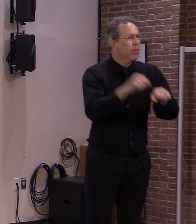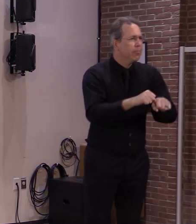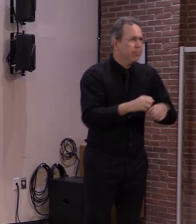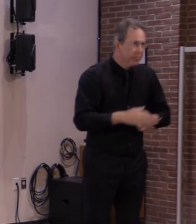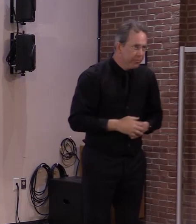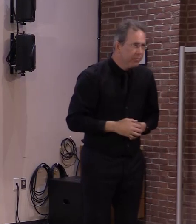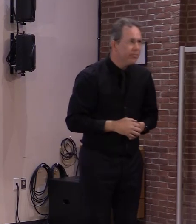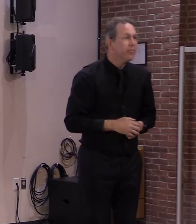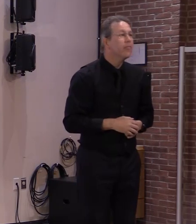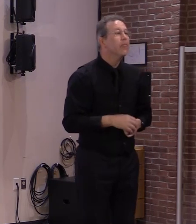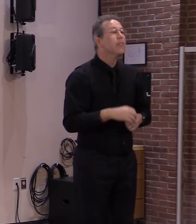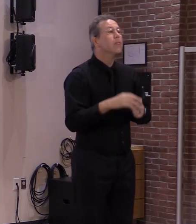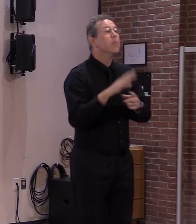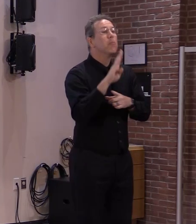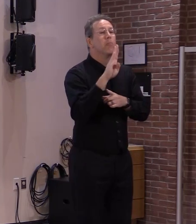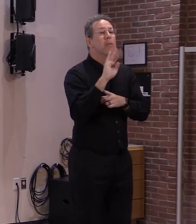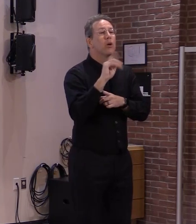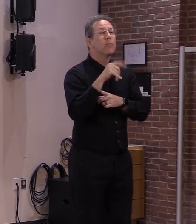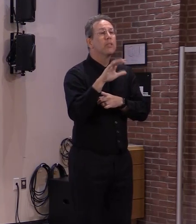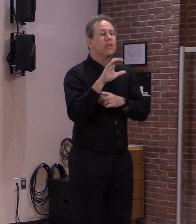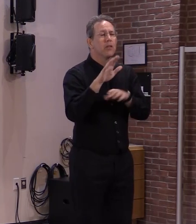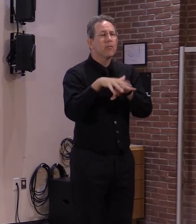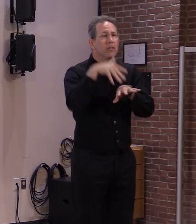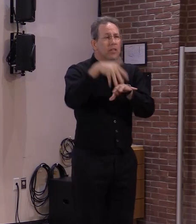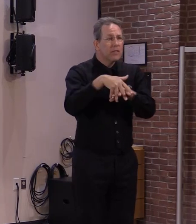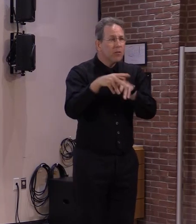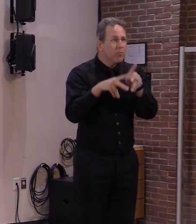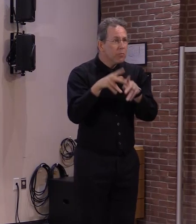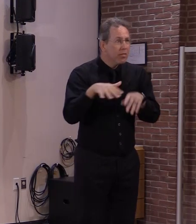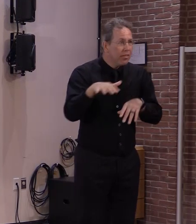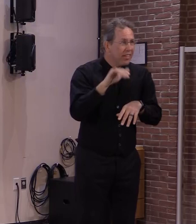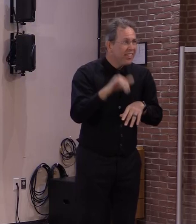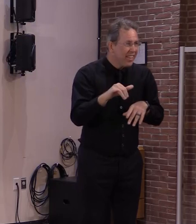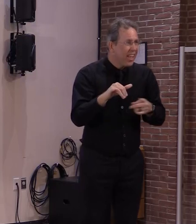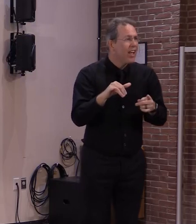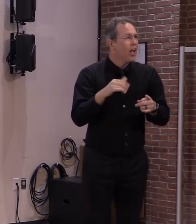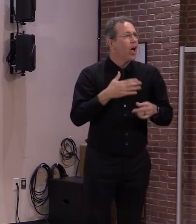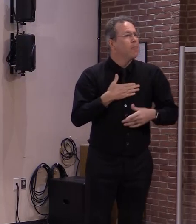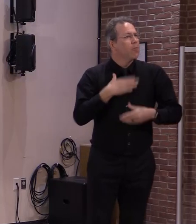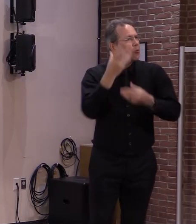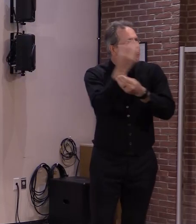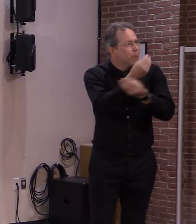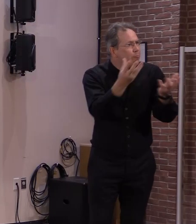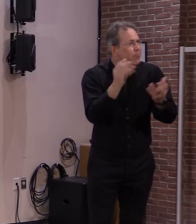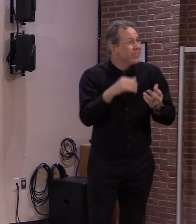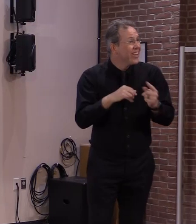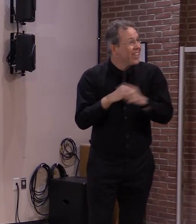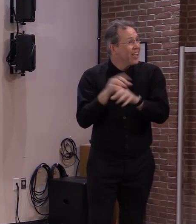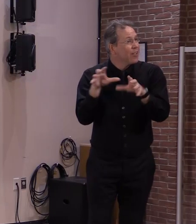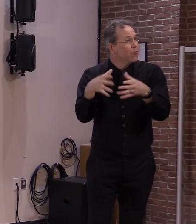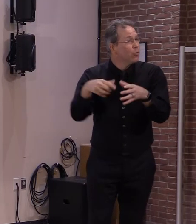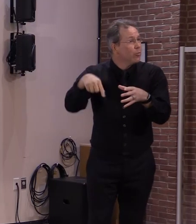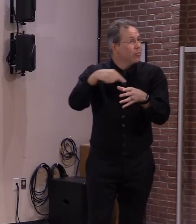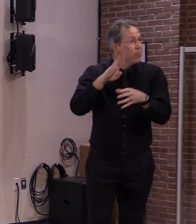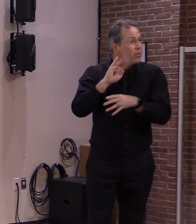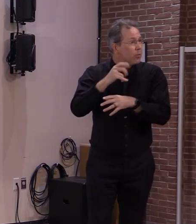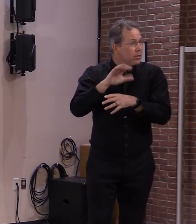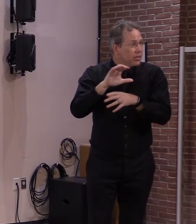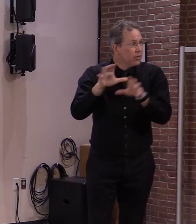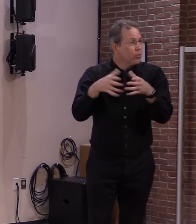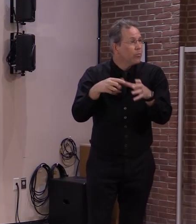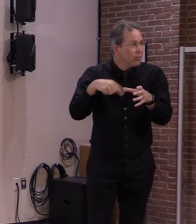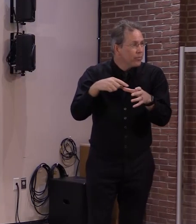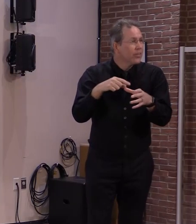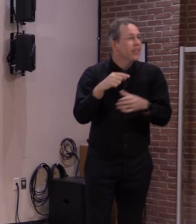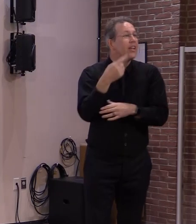members, I'm excited to continue to see the gap close. 18,000 individuals have made appointments and have